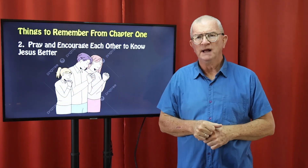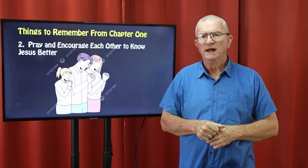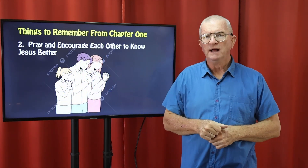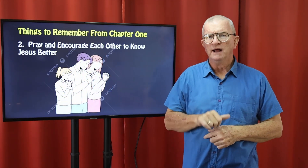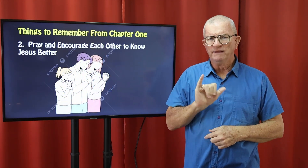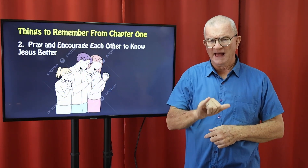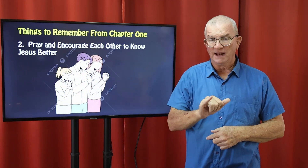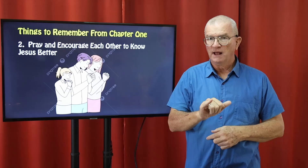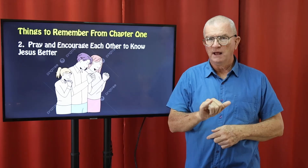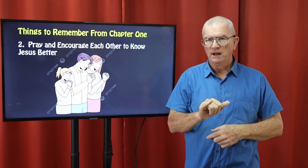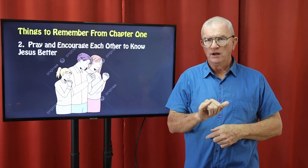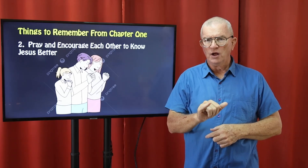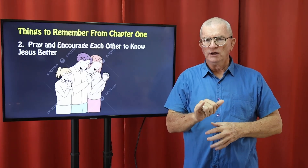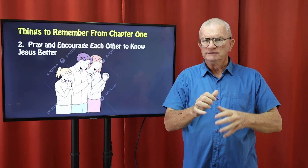Paul reminded them that